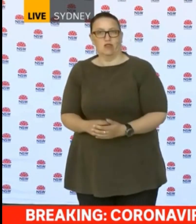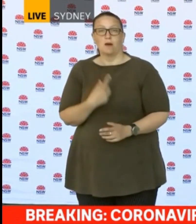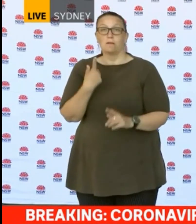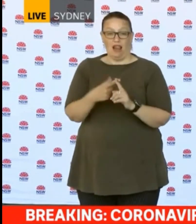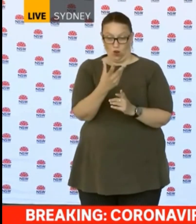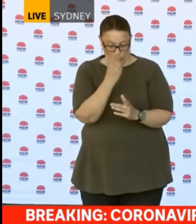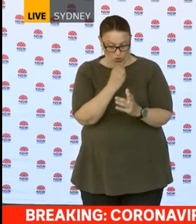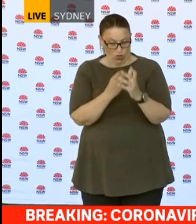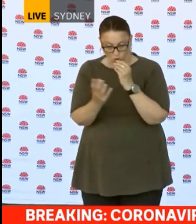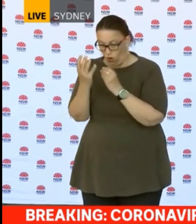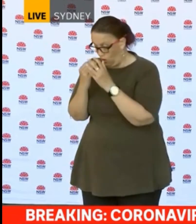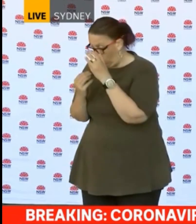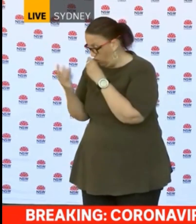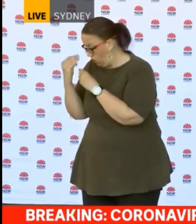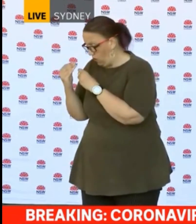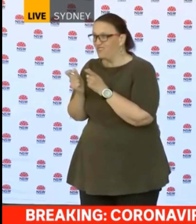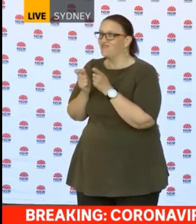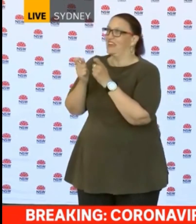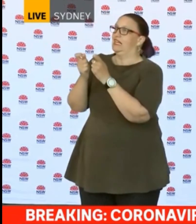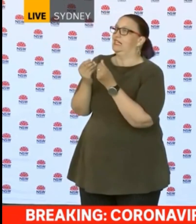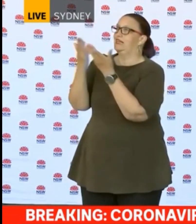to government about the